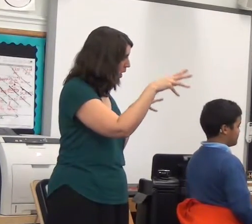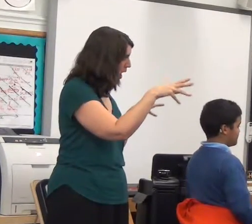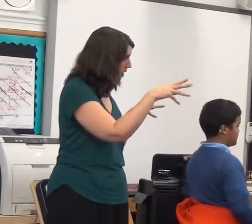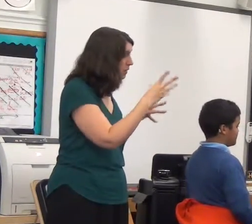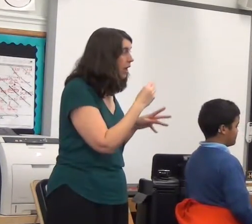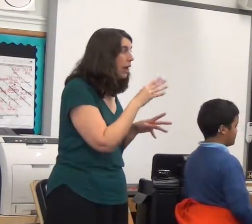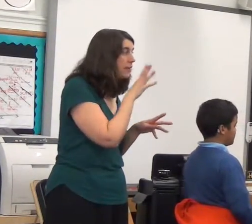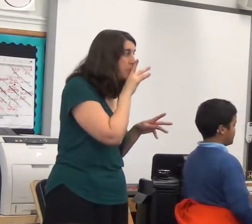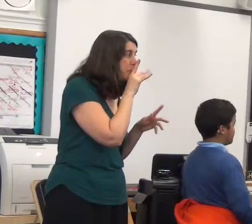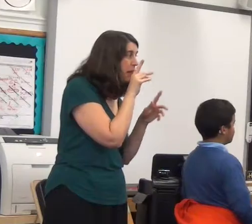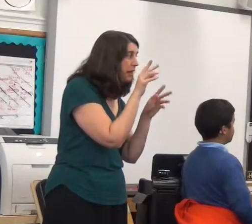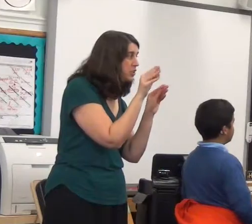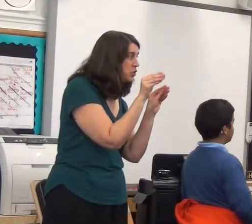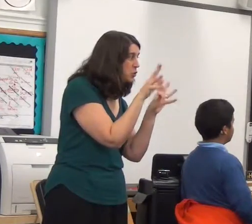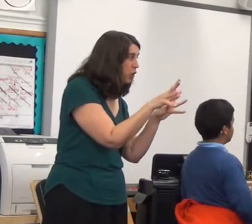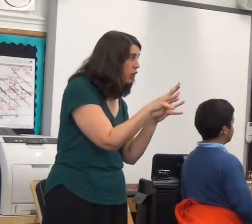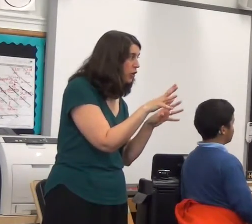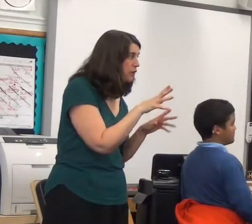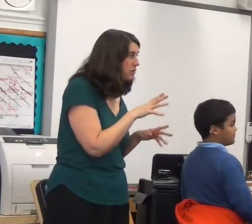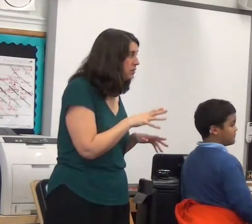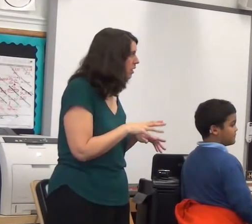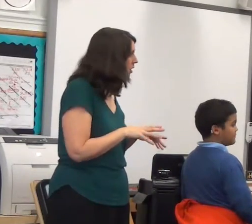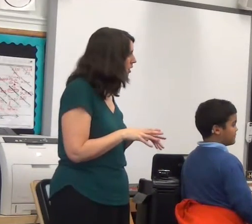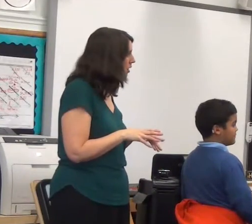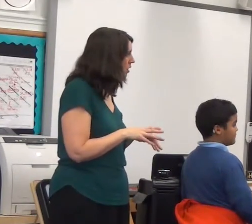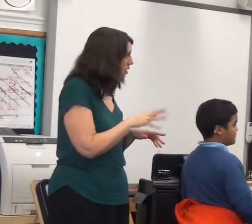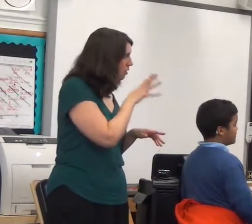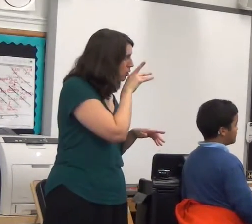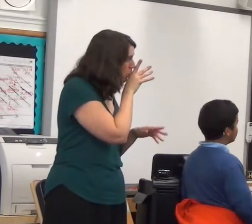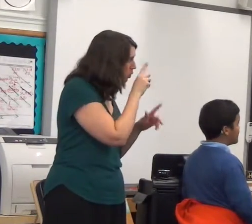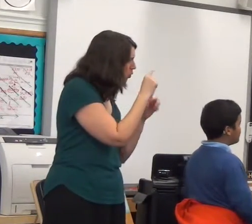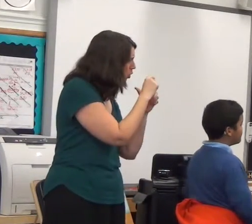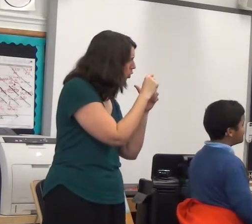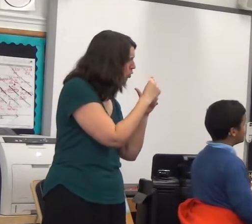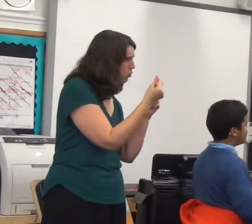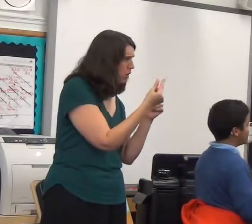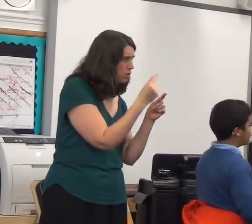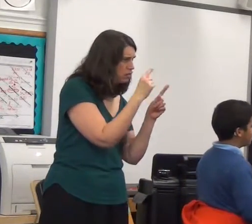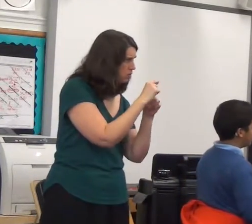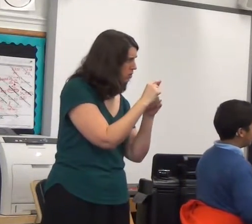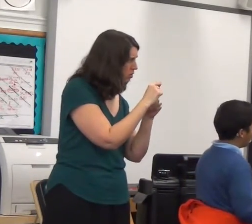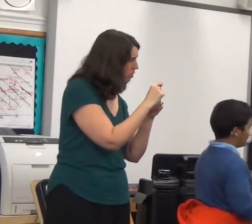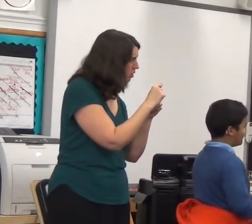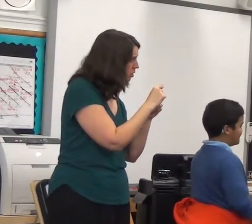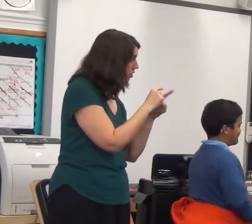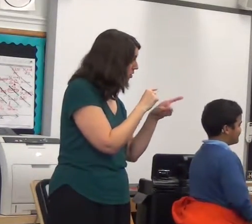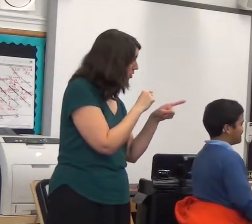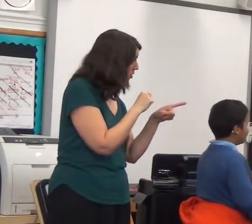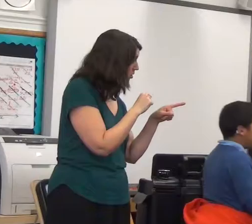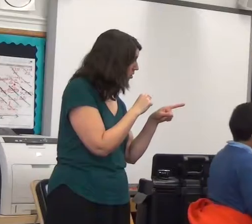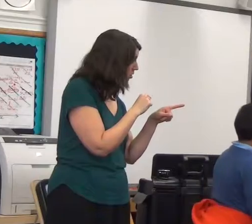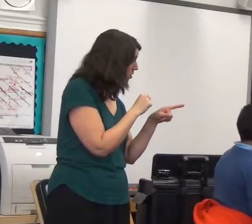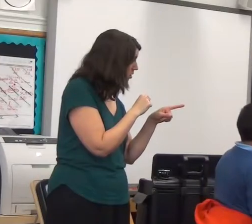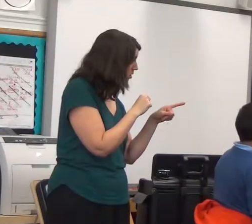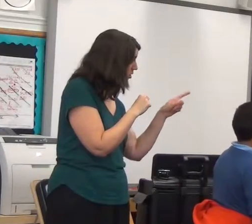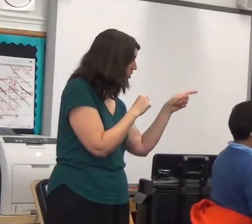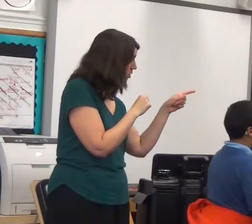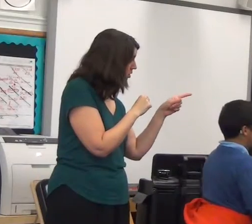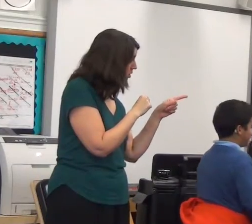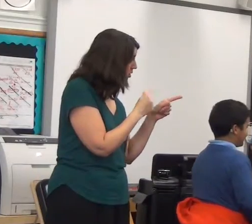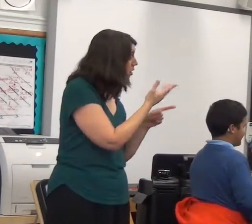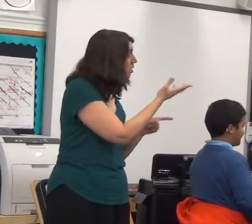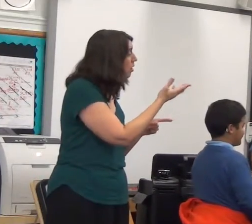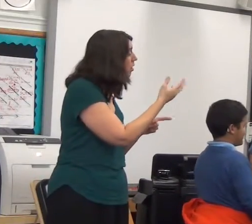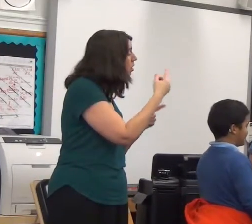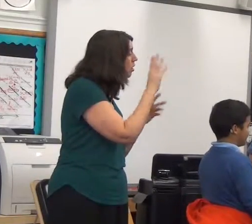the magic words. Oh, you know what the magic words are, right? Yeah, no. You know what they are, but you don't. Okay,